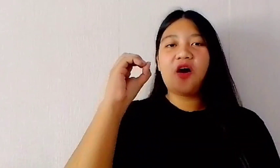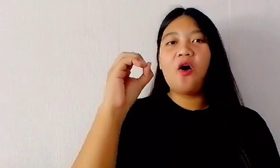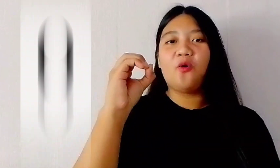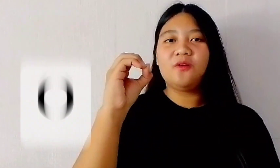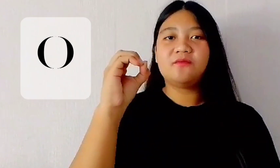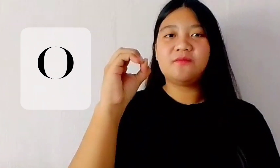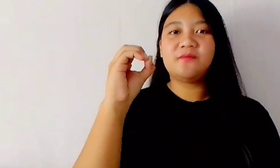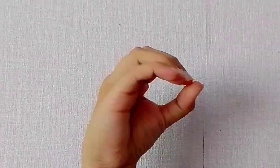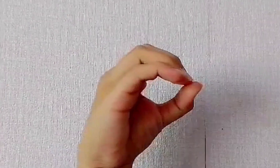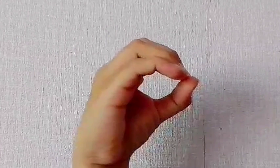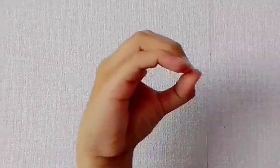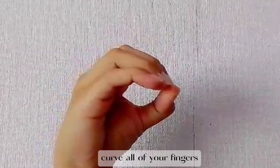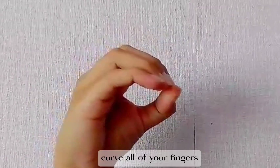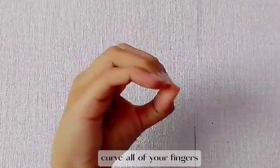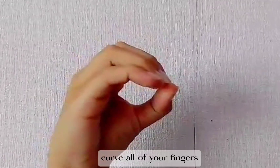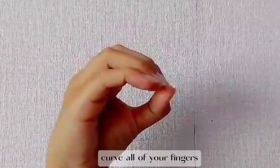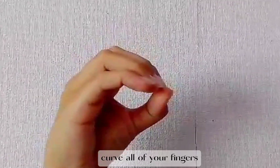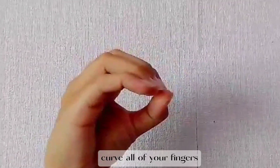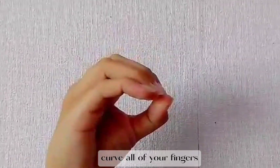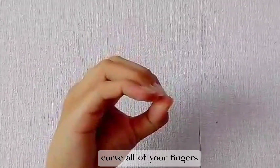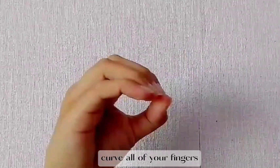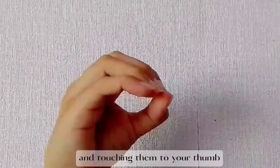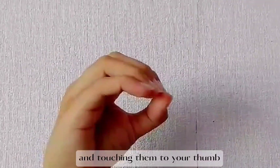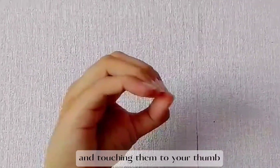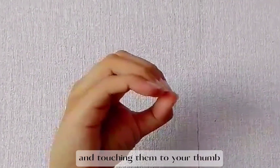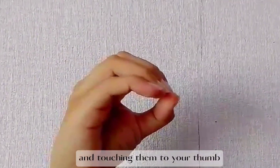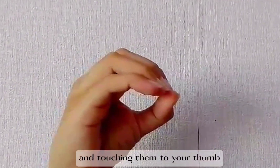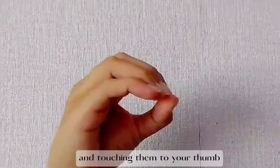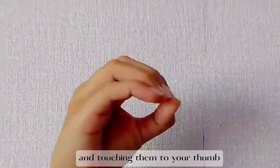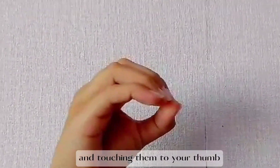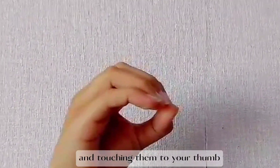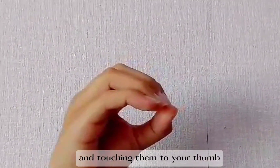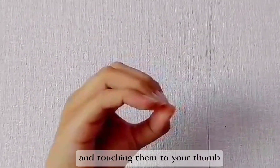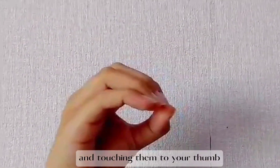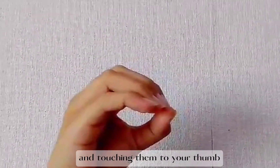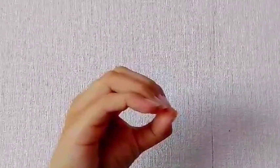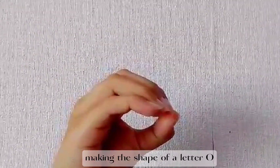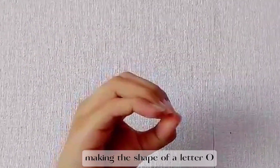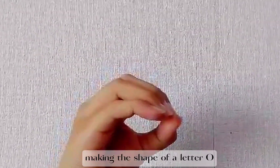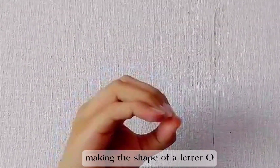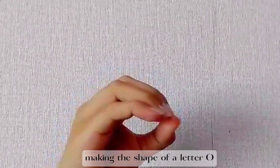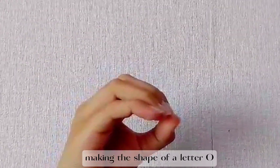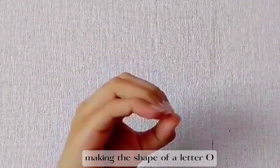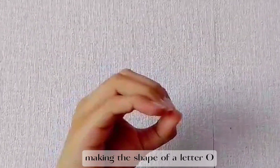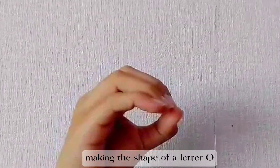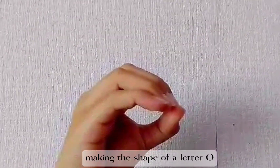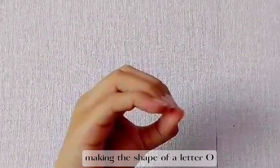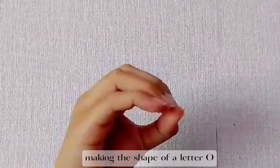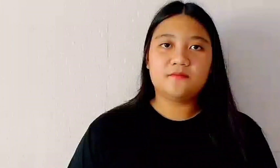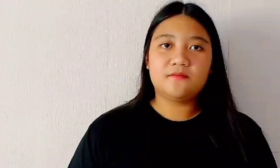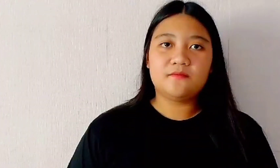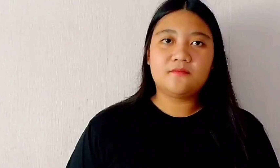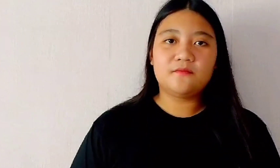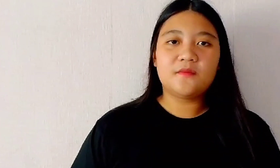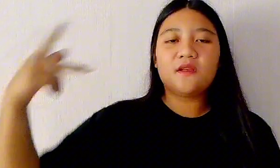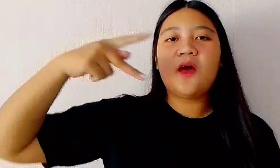O. Curve all of your fingers and touching them to your thumb, making the shape of the letter O.